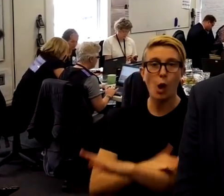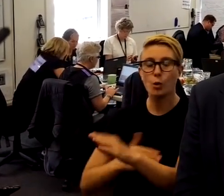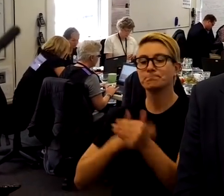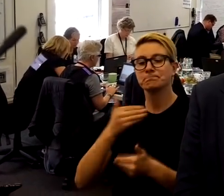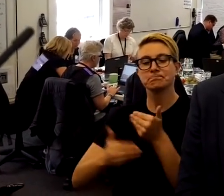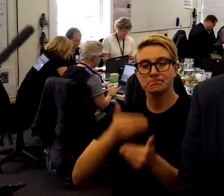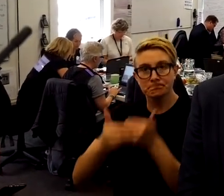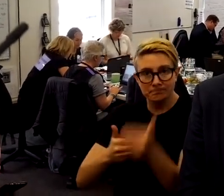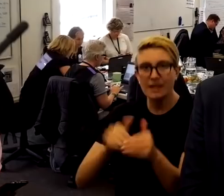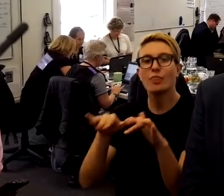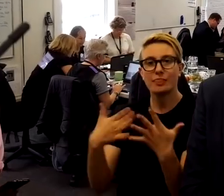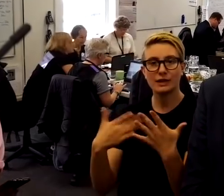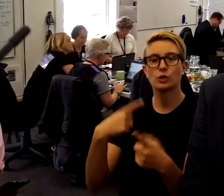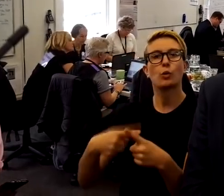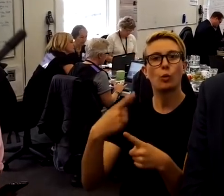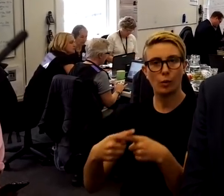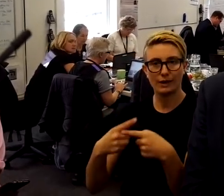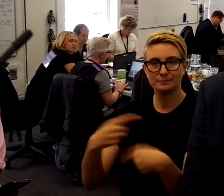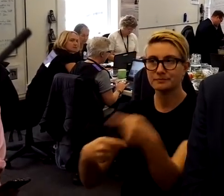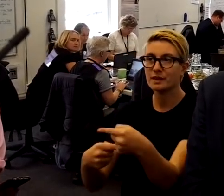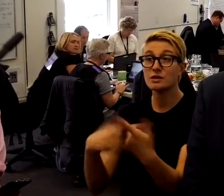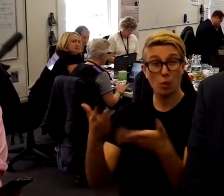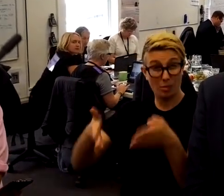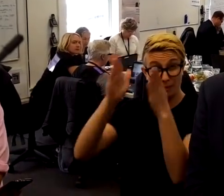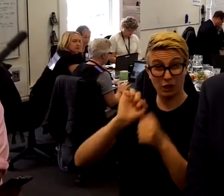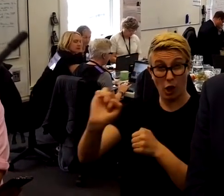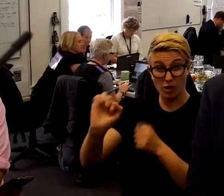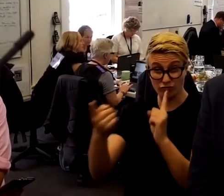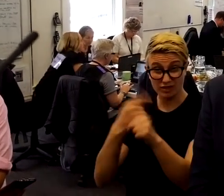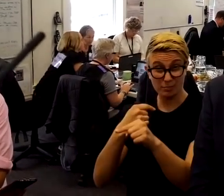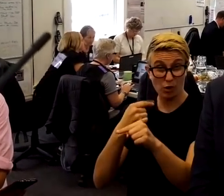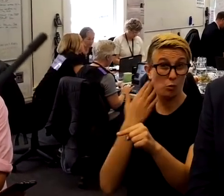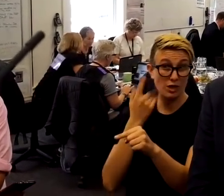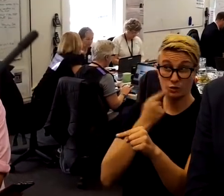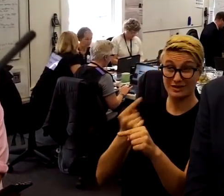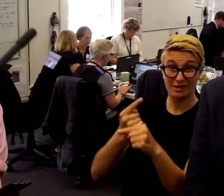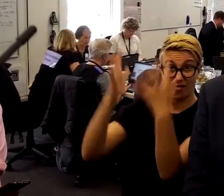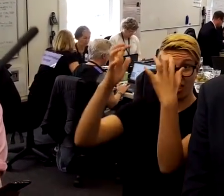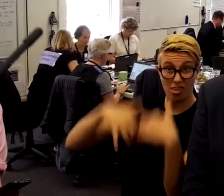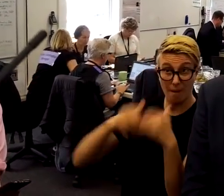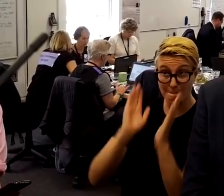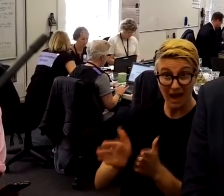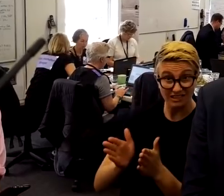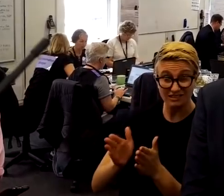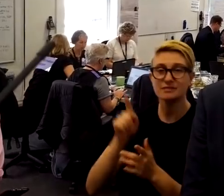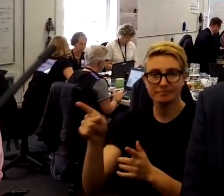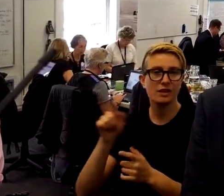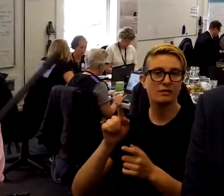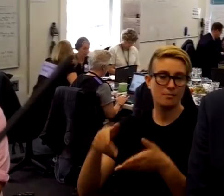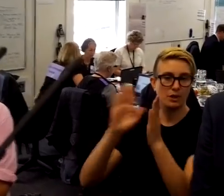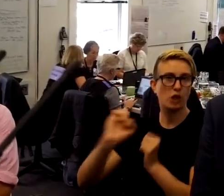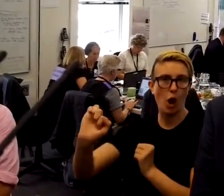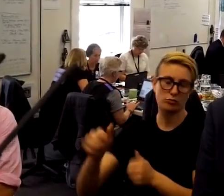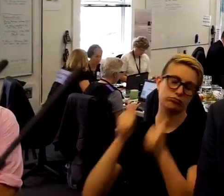quickly as we can. What was the building owner's response to news it would have to be deconstructed? Look, the building owner has been phenomenal to deal with, so they've been